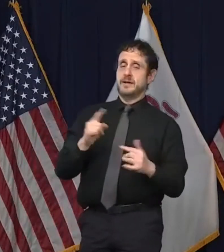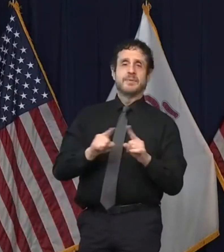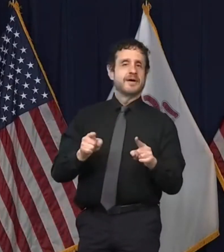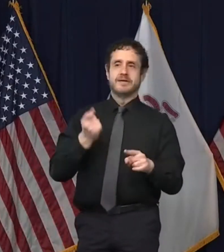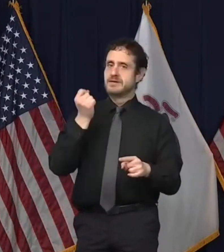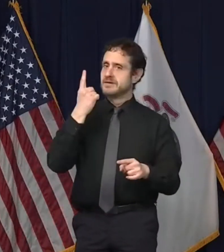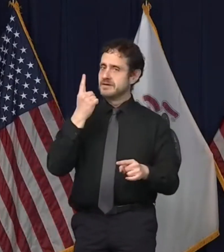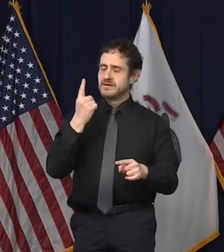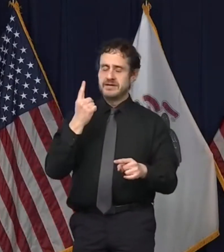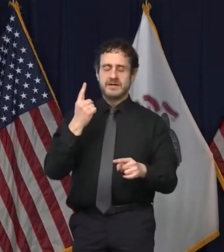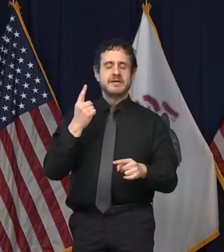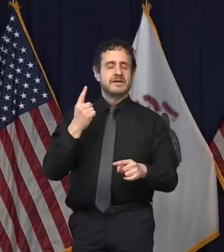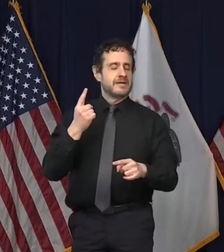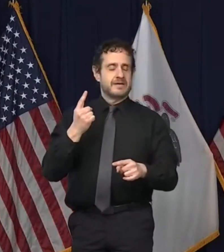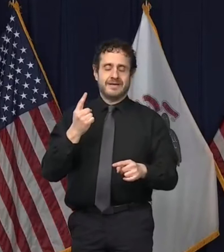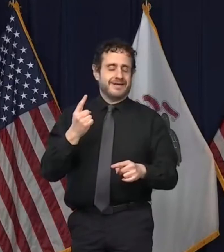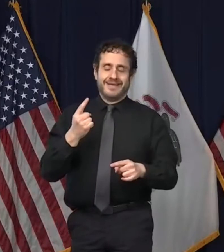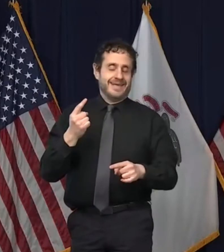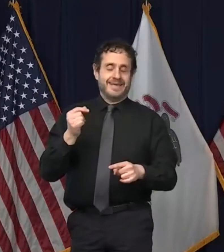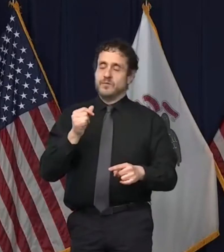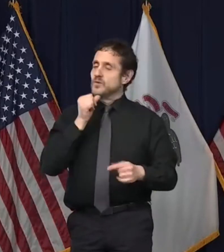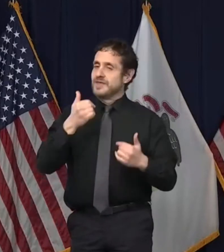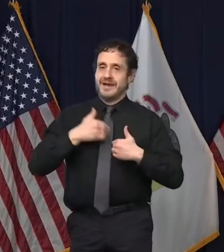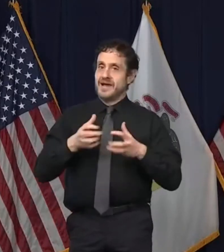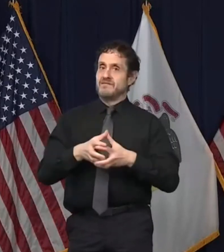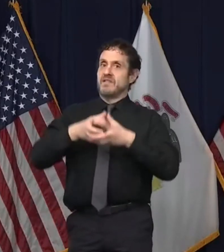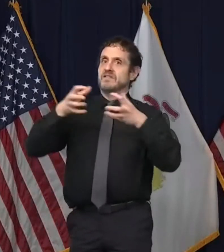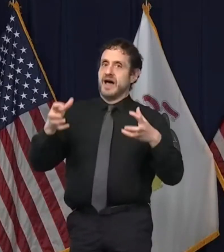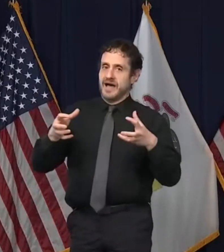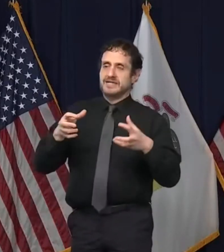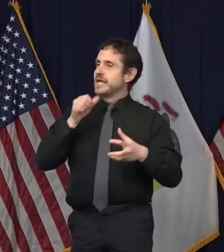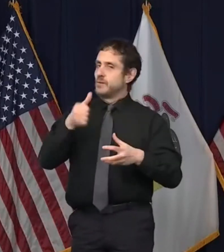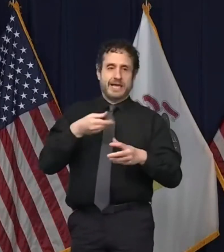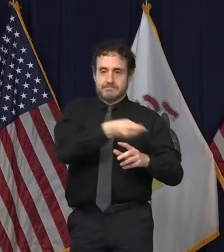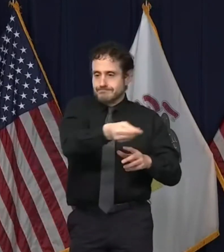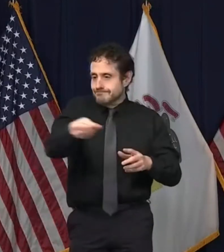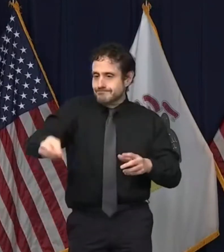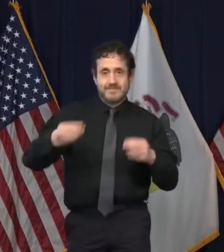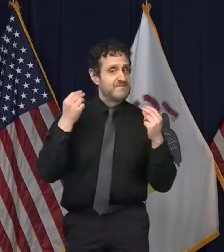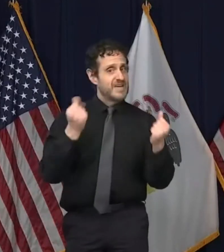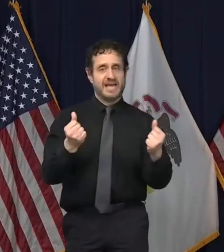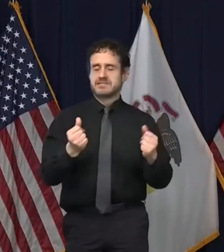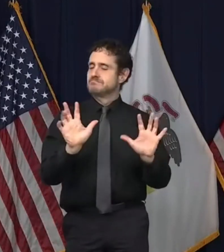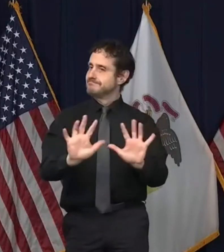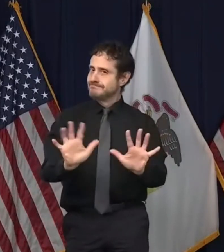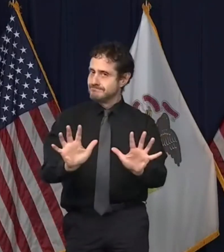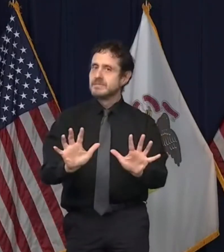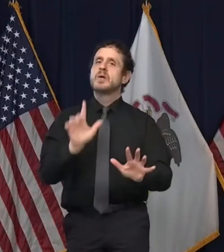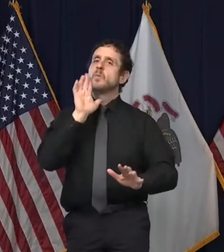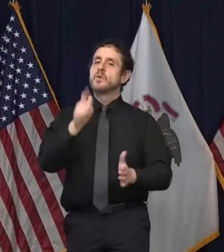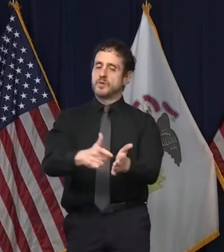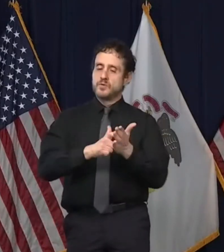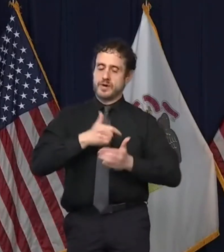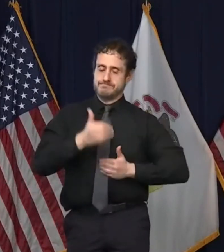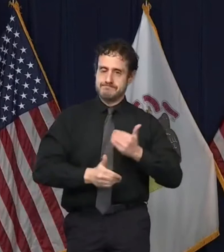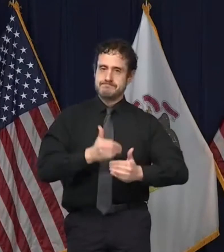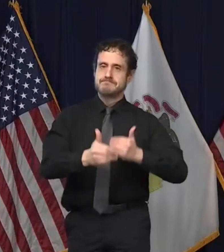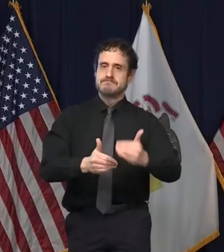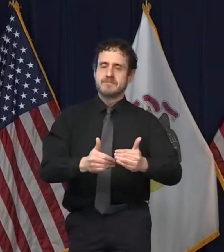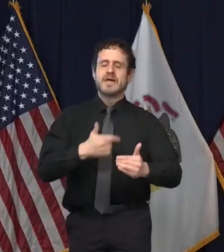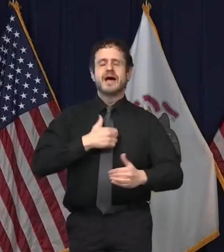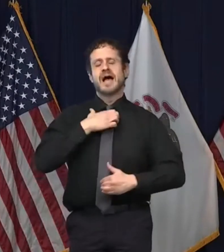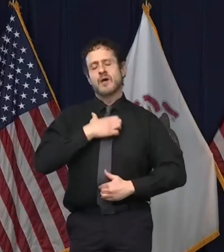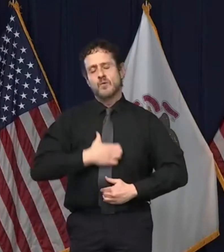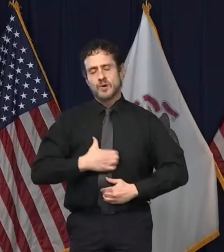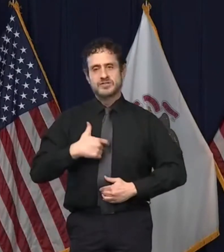be as much as we want, and it's not going to come out as quickly as we'd like. I would love to be able to snap our fingers and